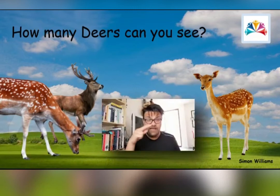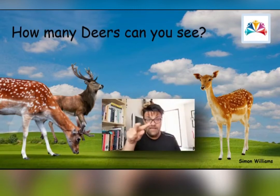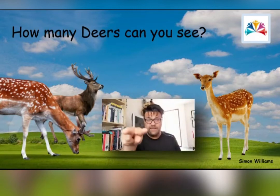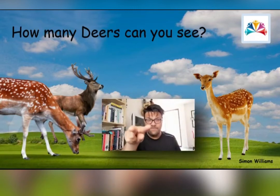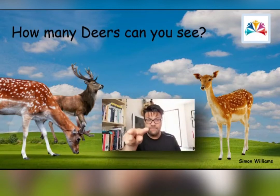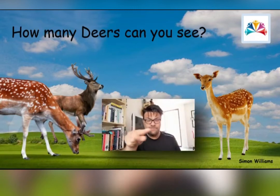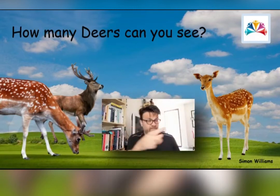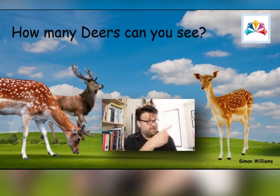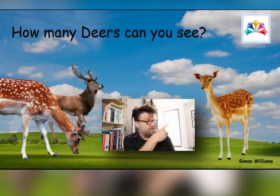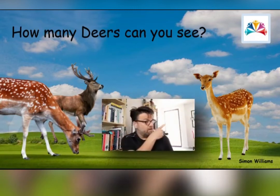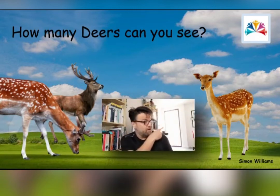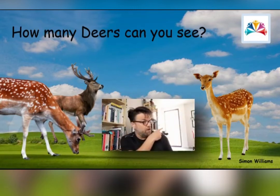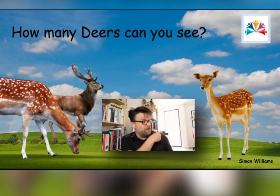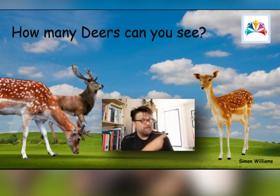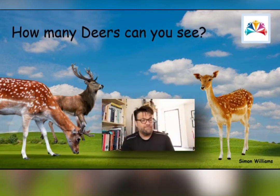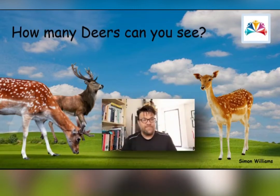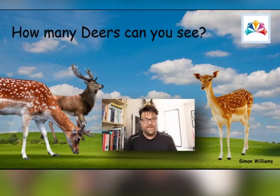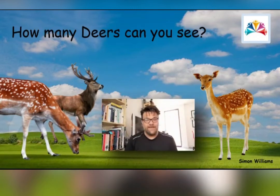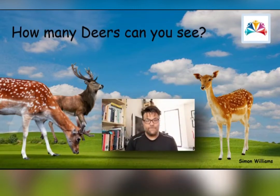see? Look there.